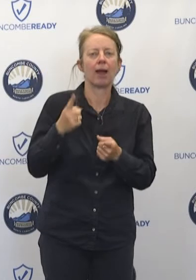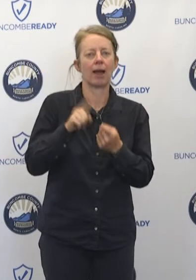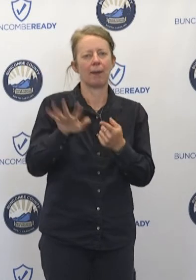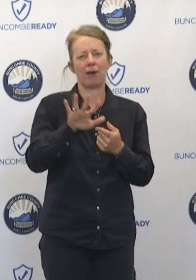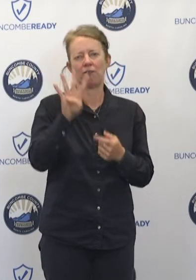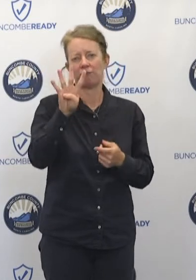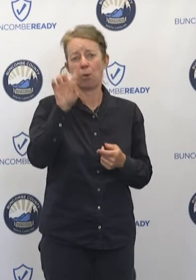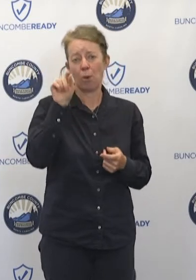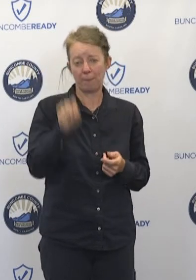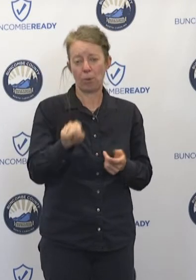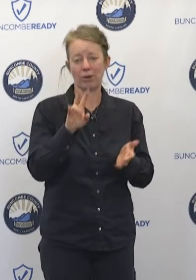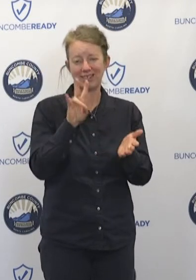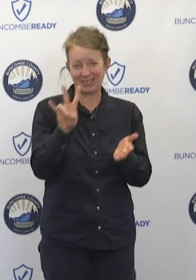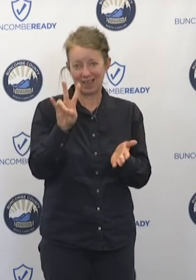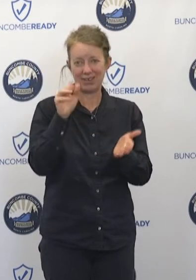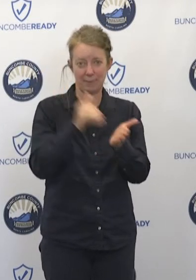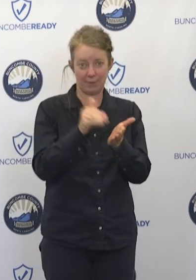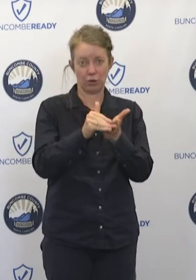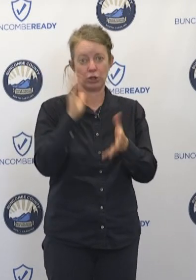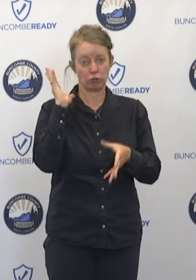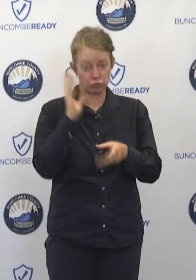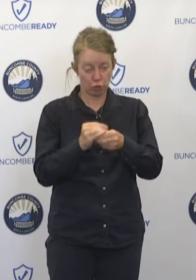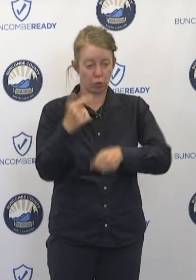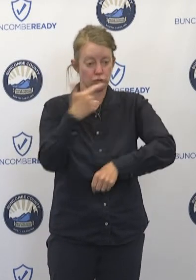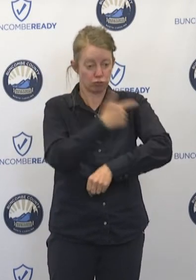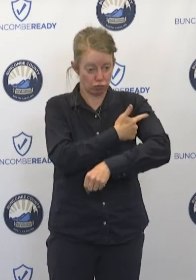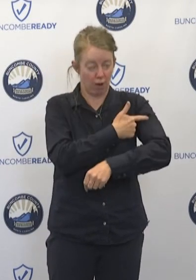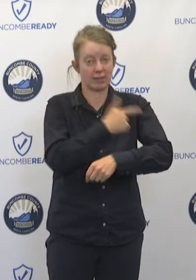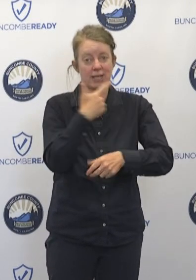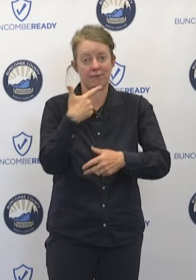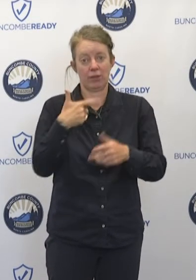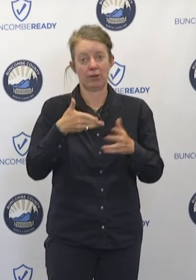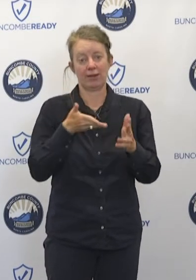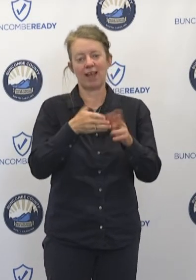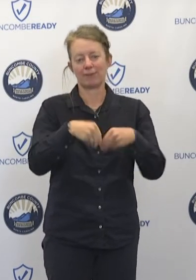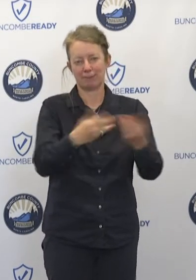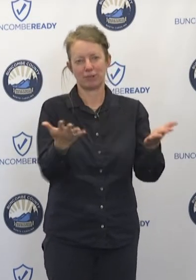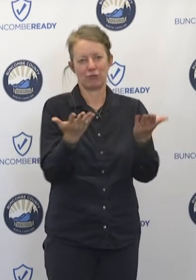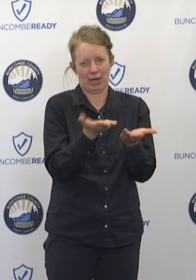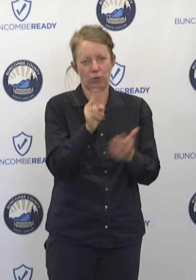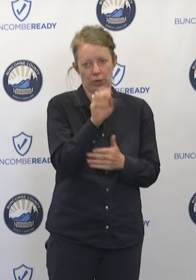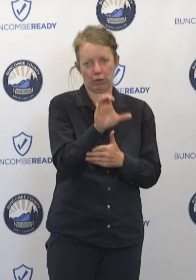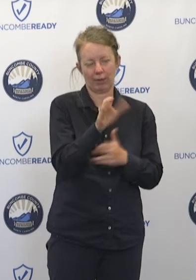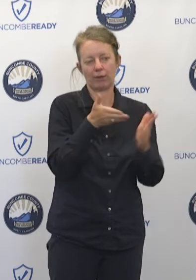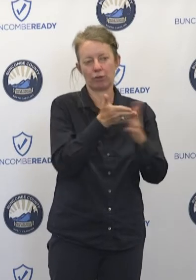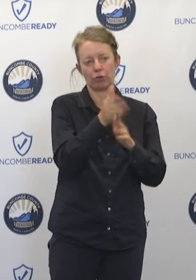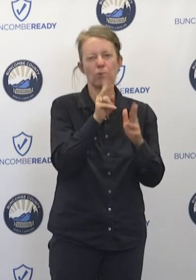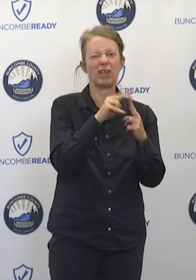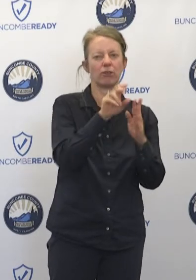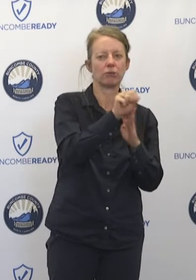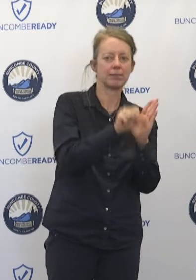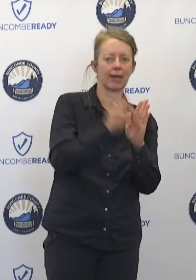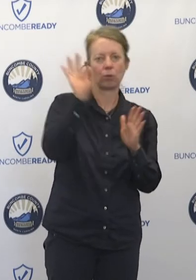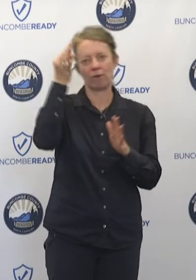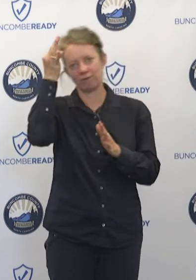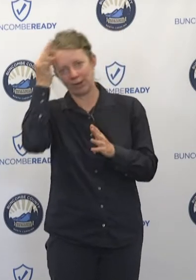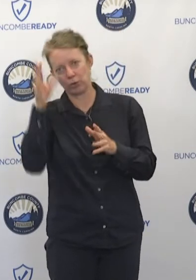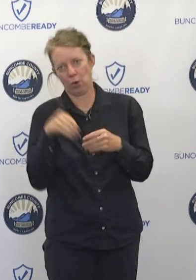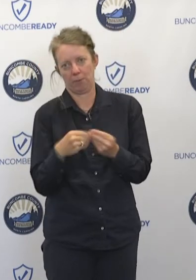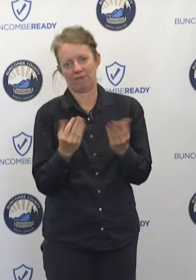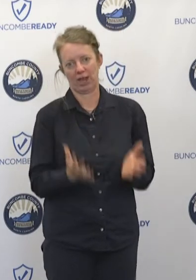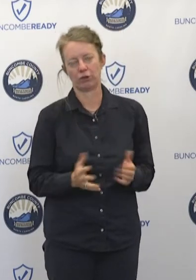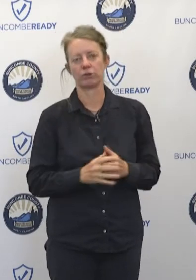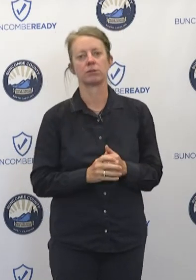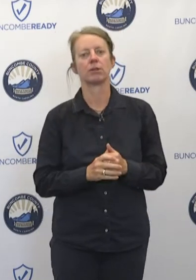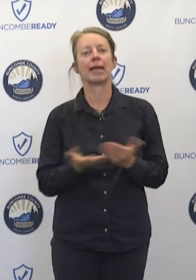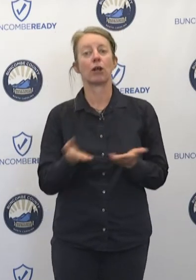of vaccine have been administered in North Carolina through state and federally enrolled providers. In Buncombe